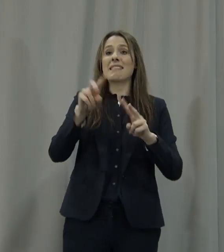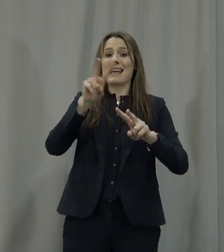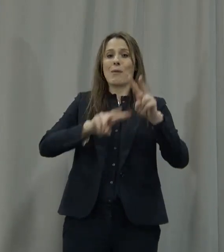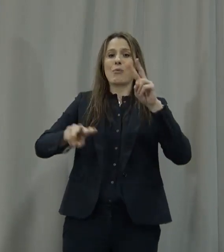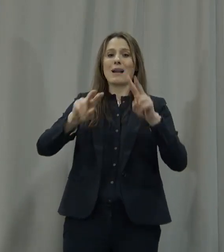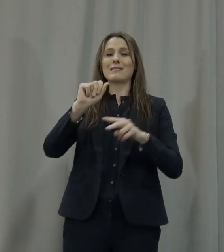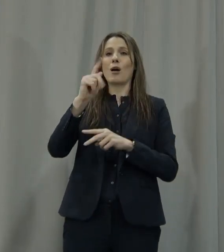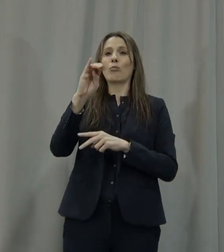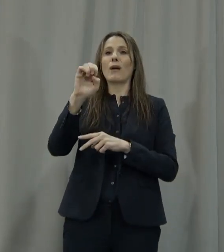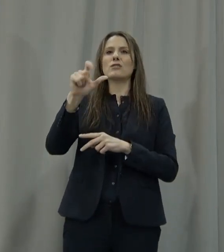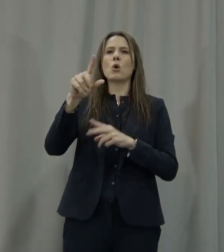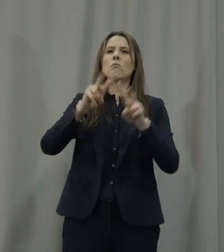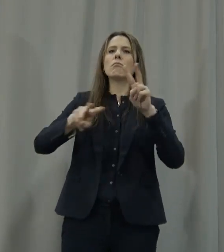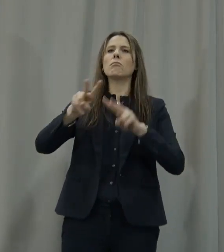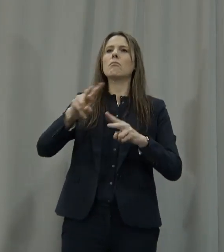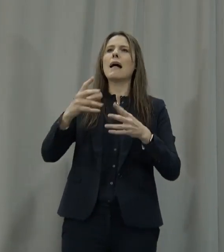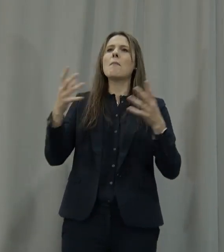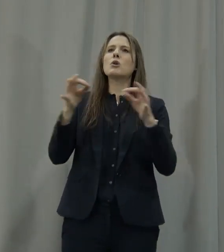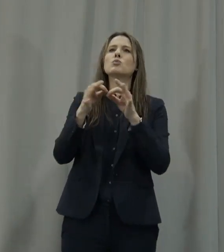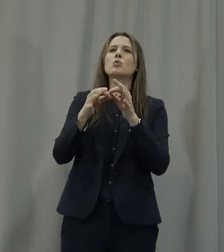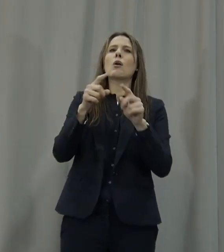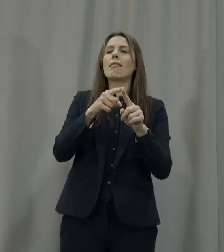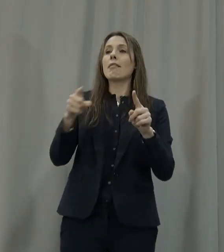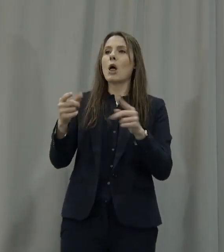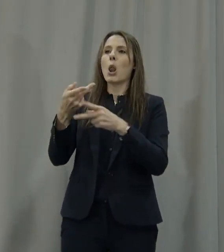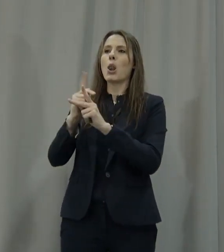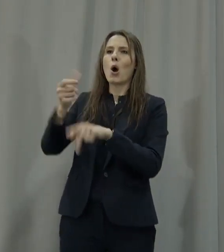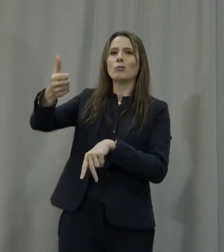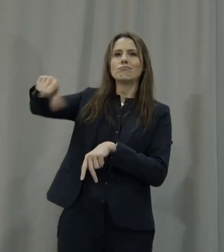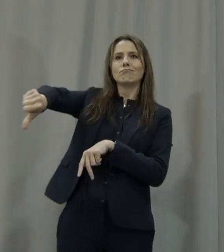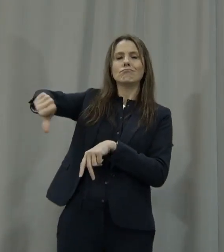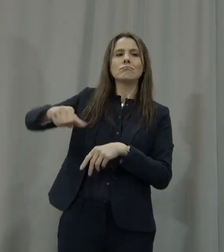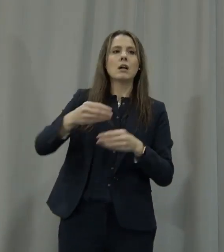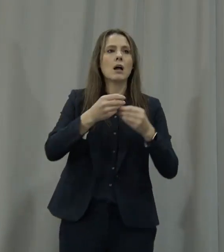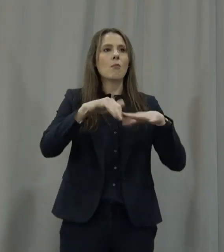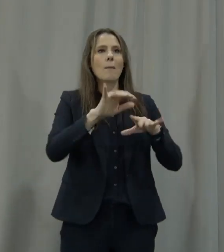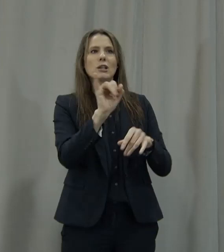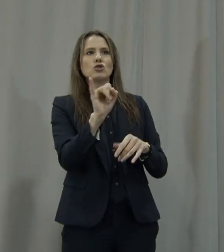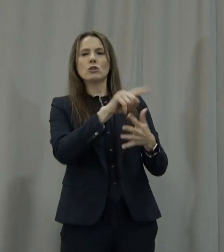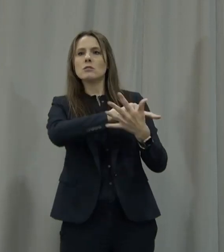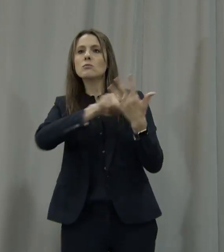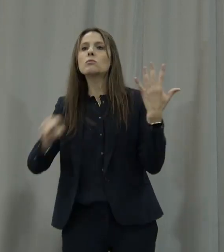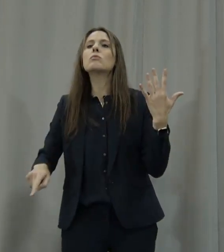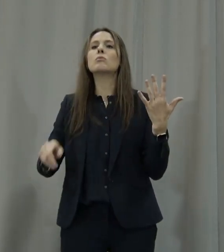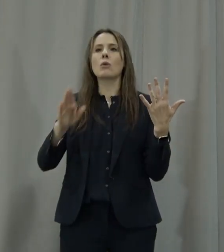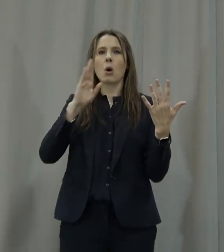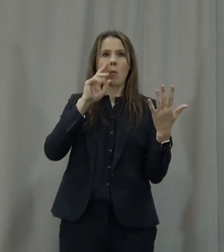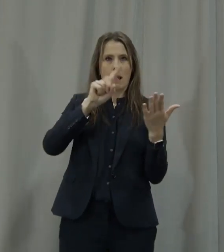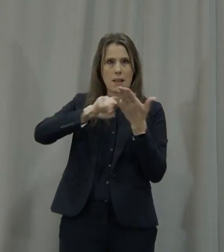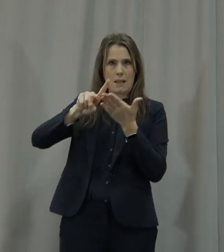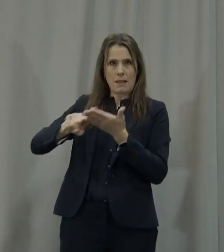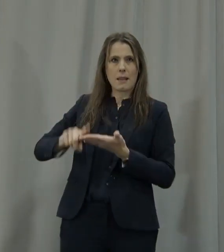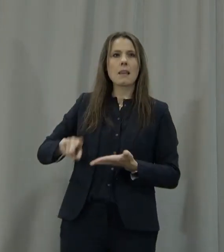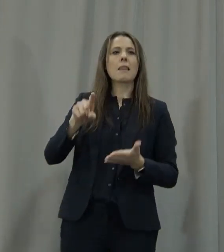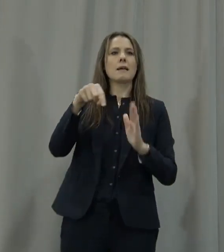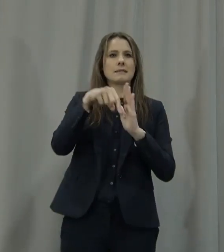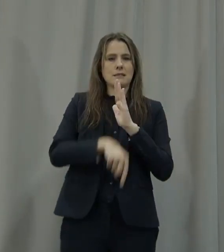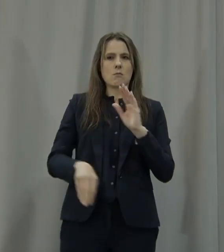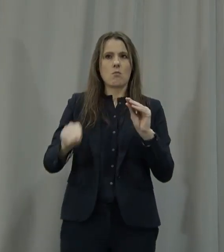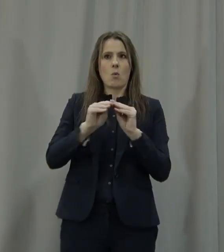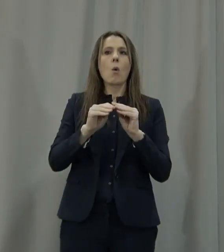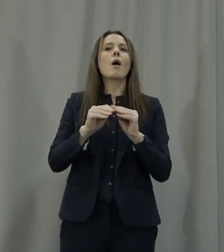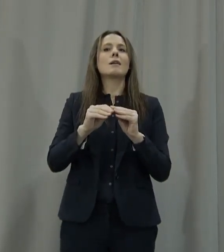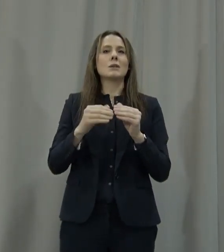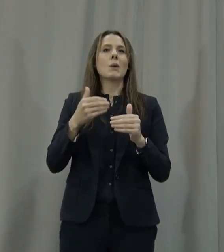bias and credit bias, loan denials, and property insurance. Look forward to another session of this type within the